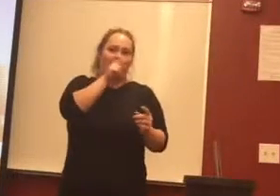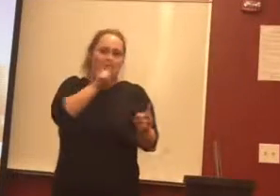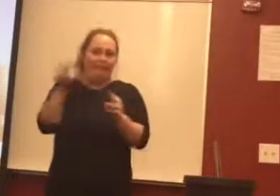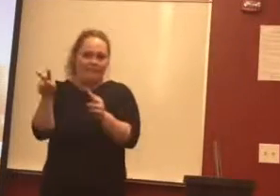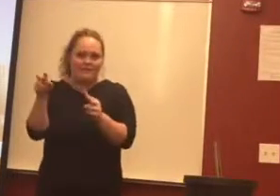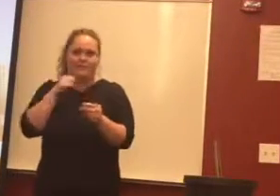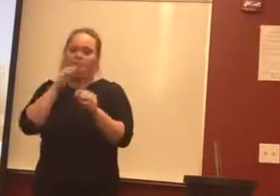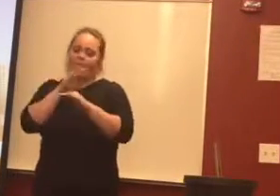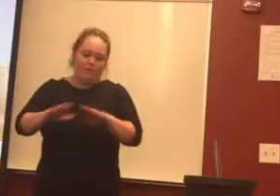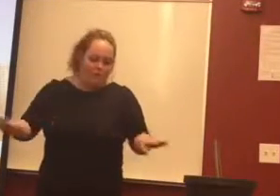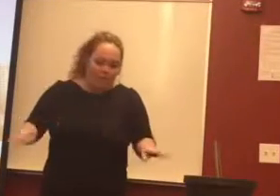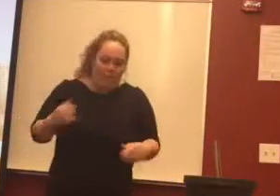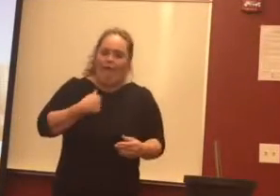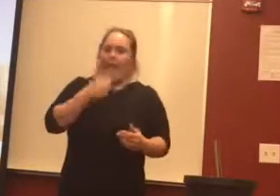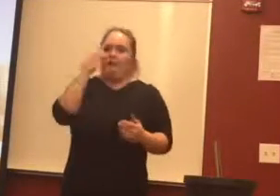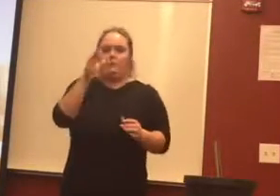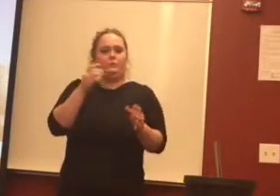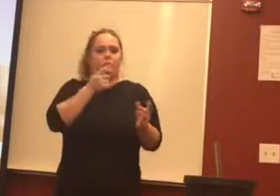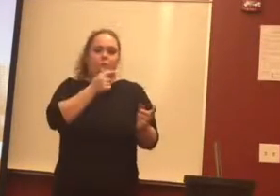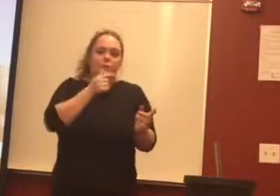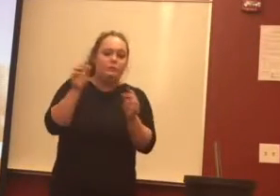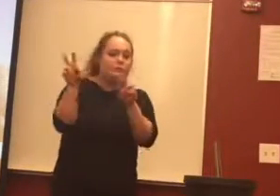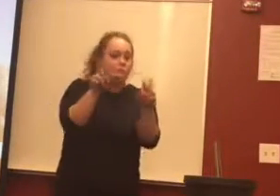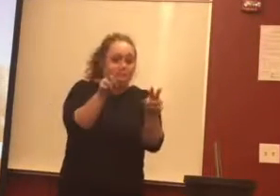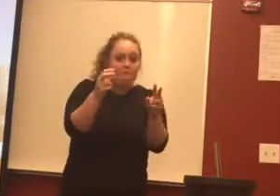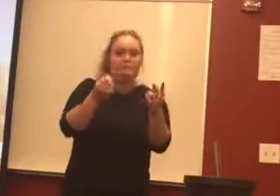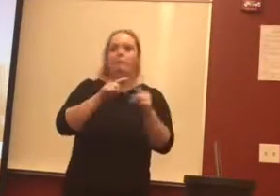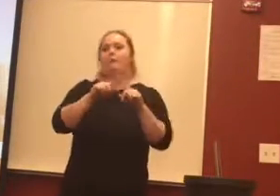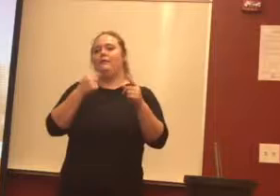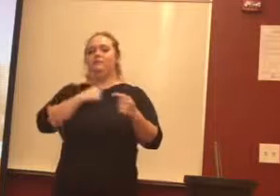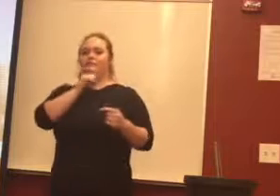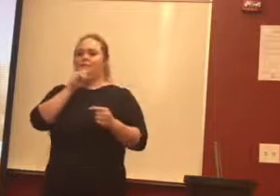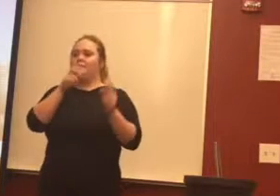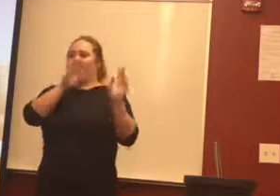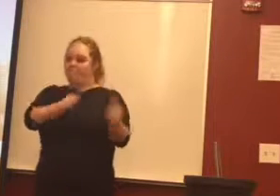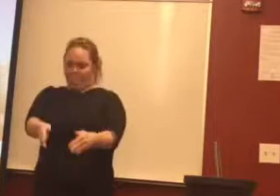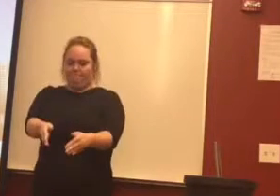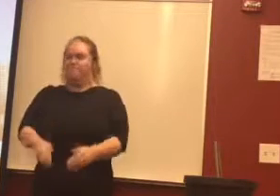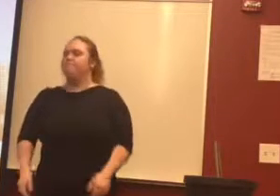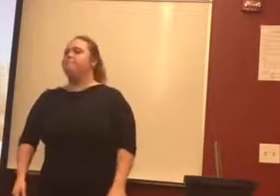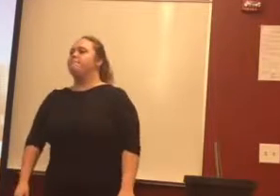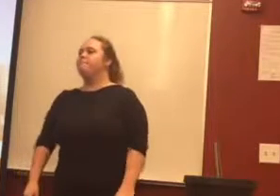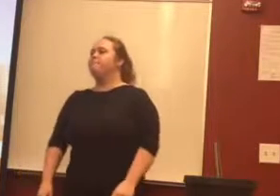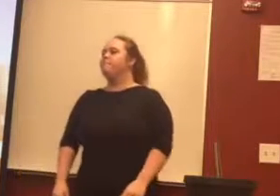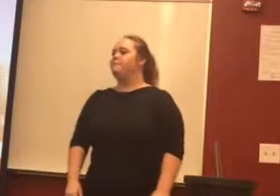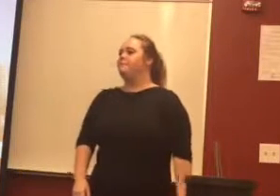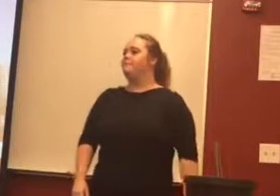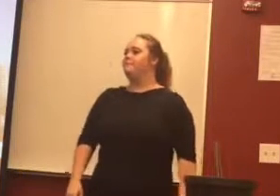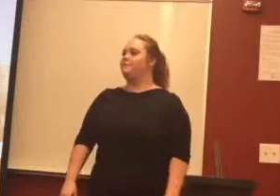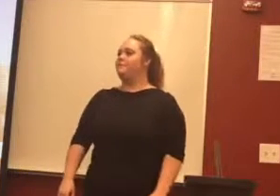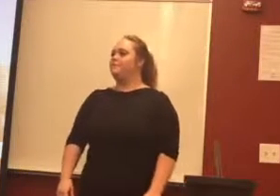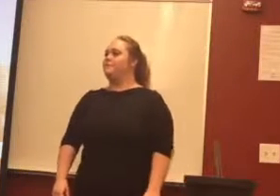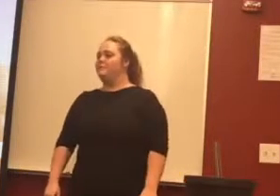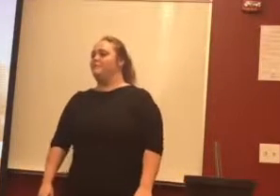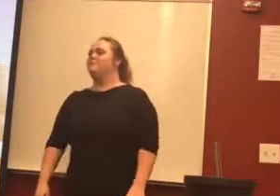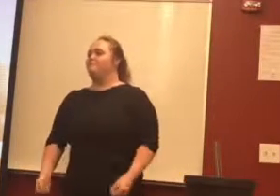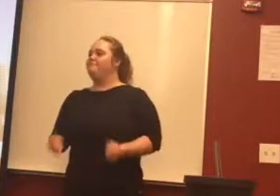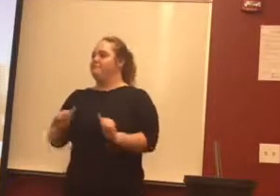looking at, but your eye gaze is not here. Okay,